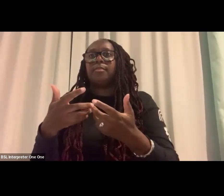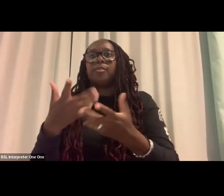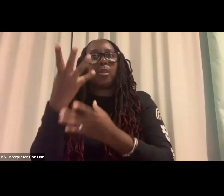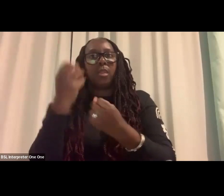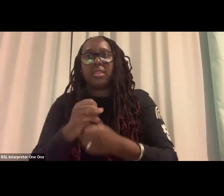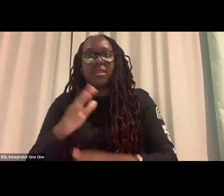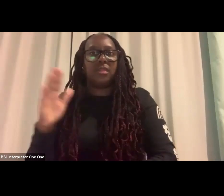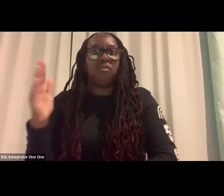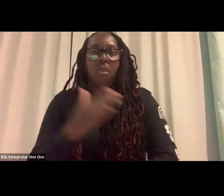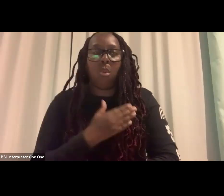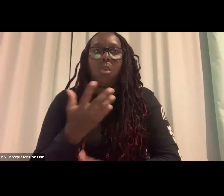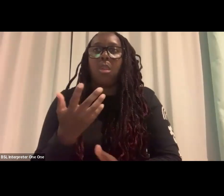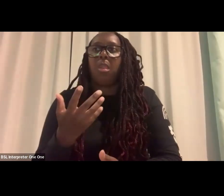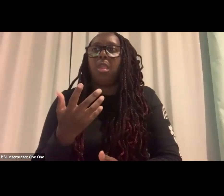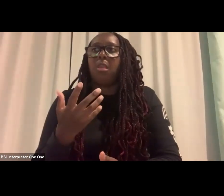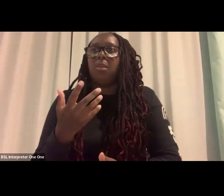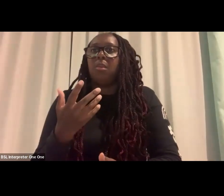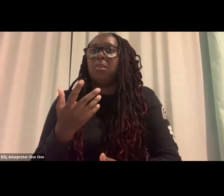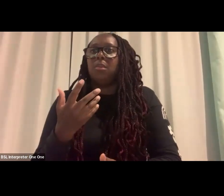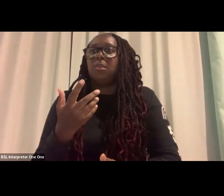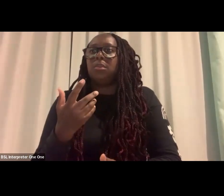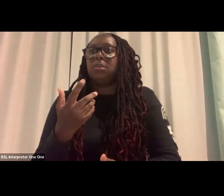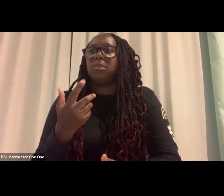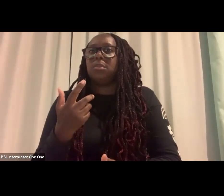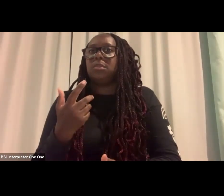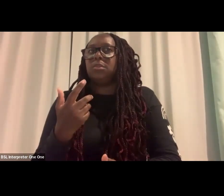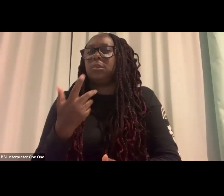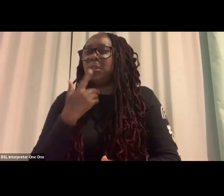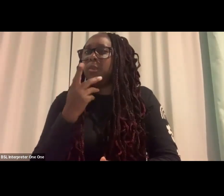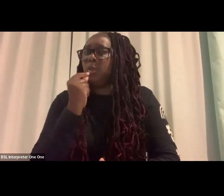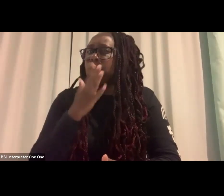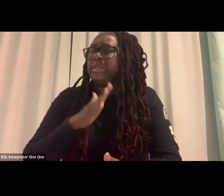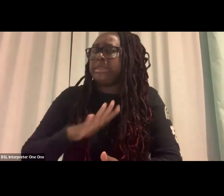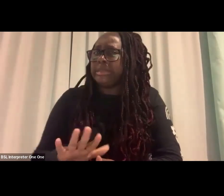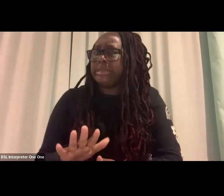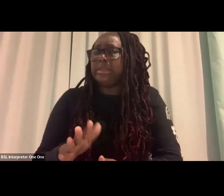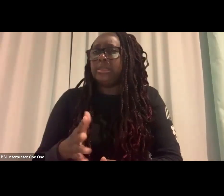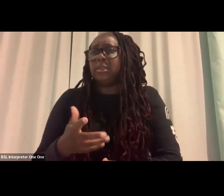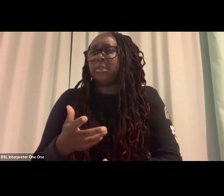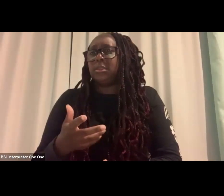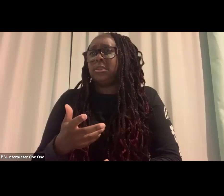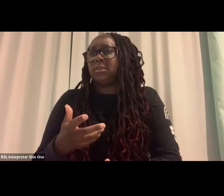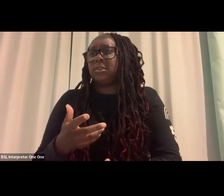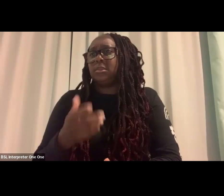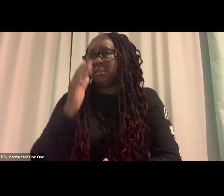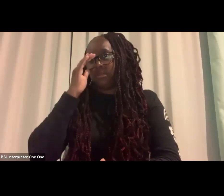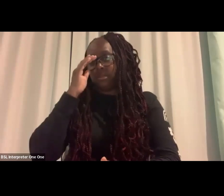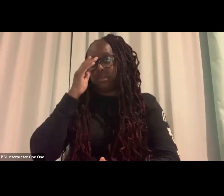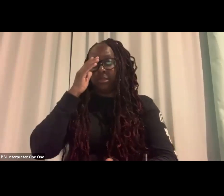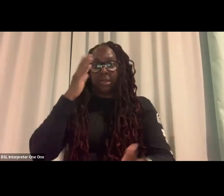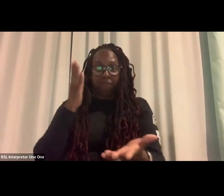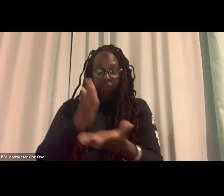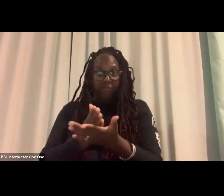of the data we would need. We would need also the fact that we have